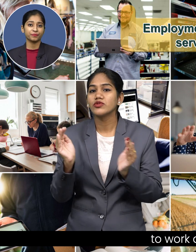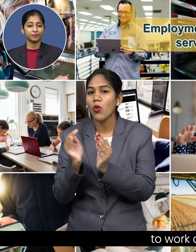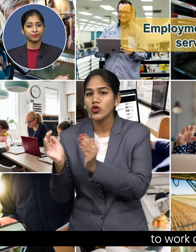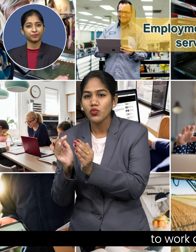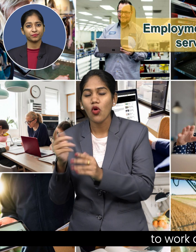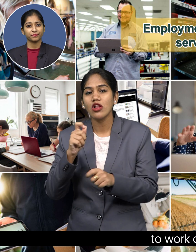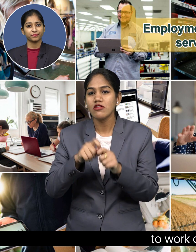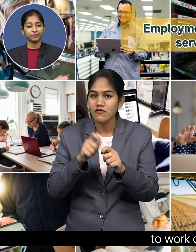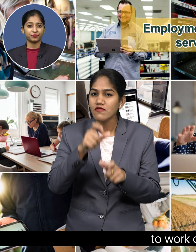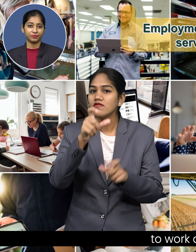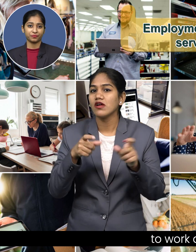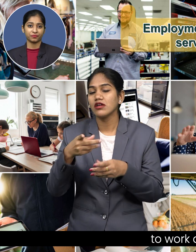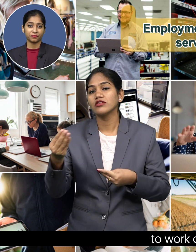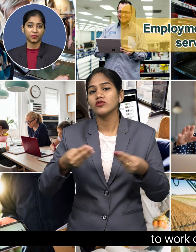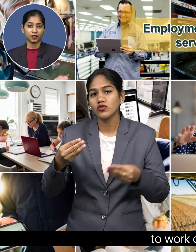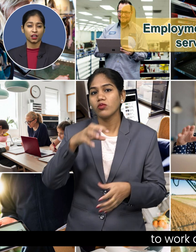vendors,